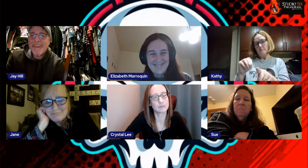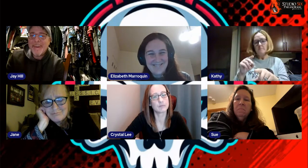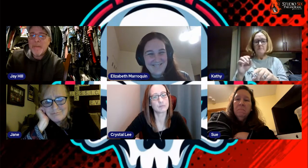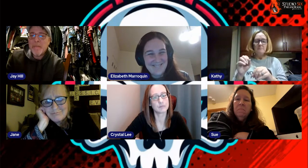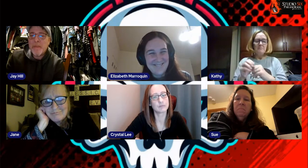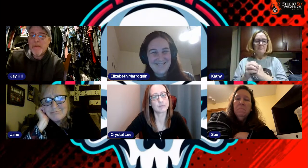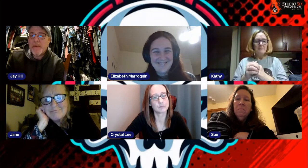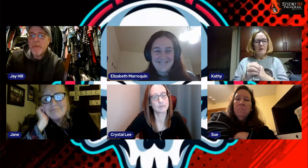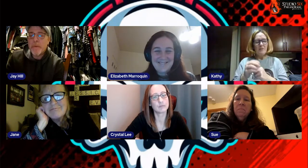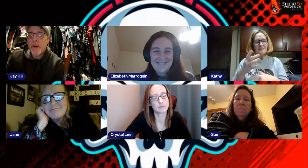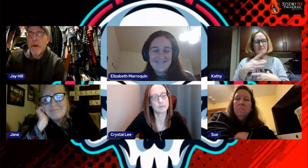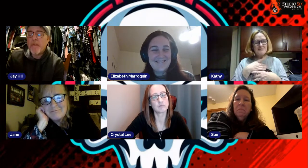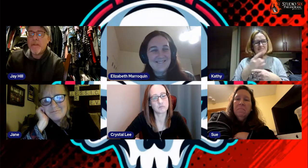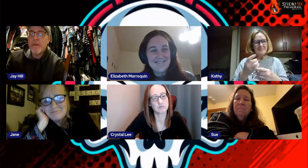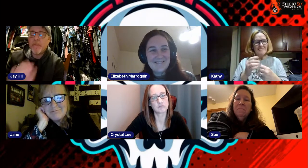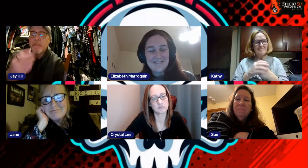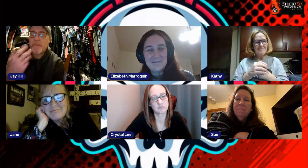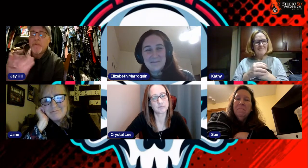Yeah,